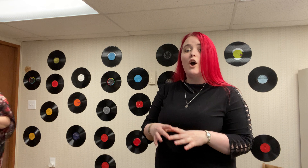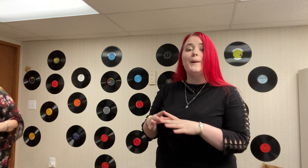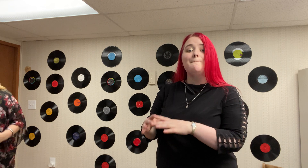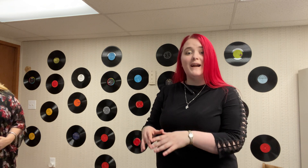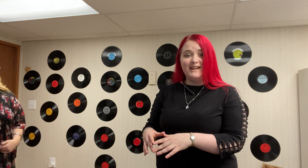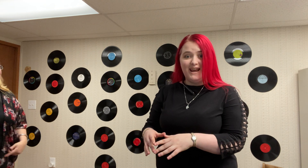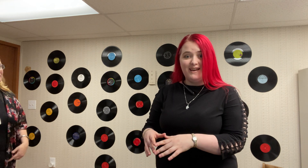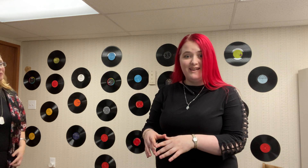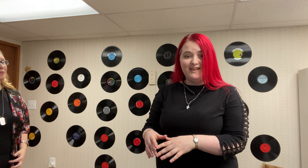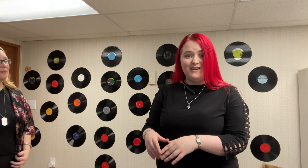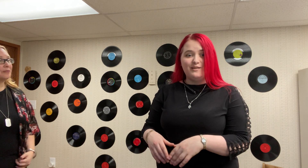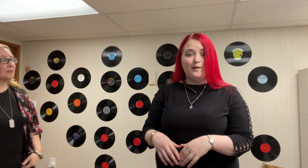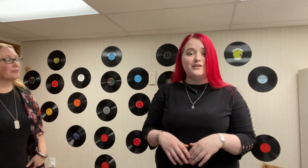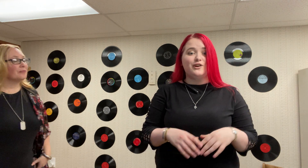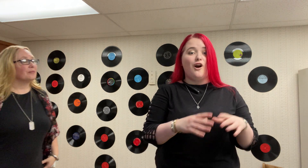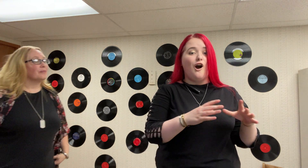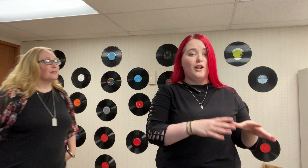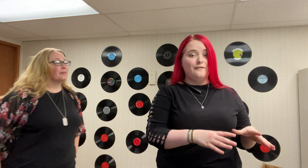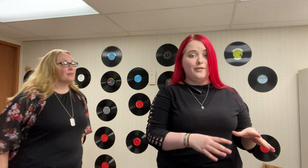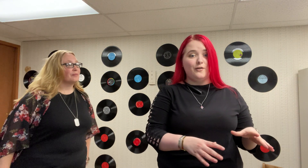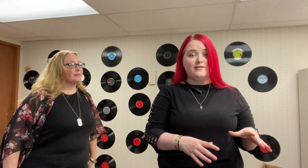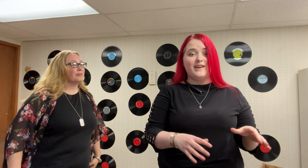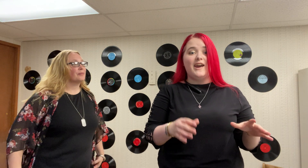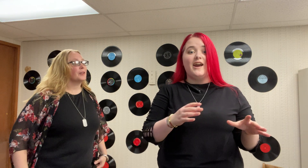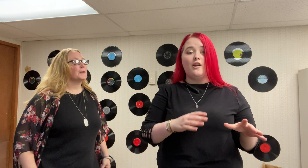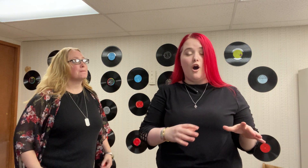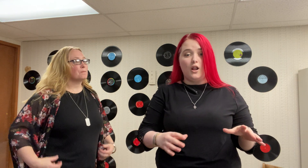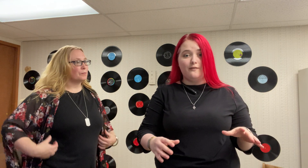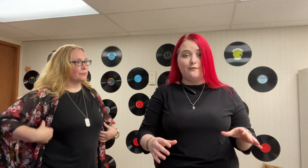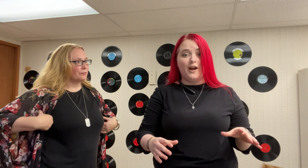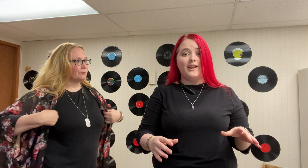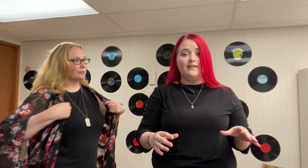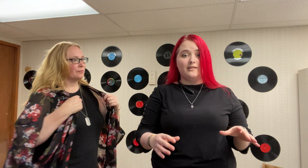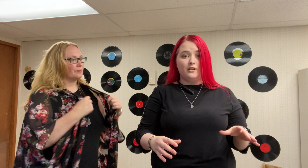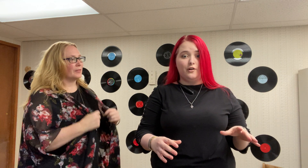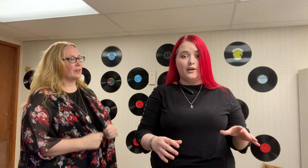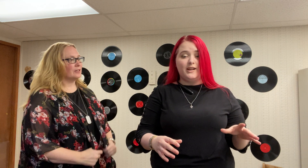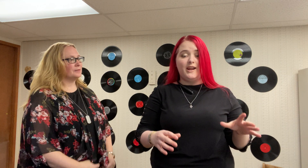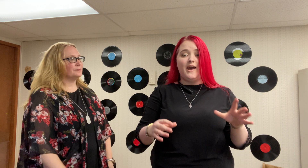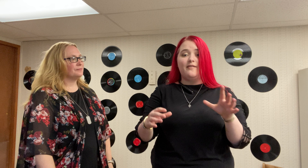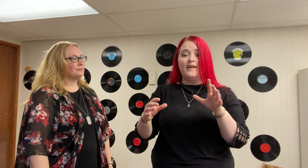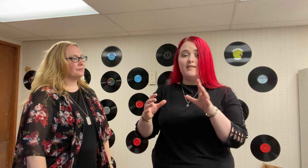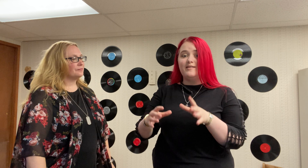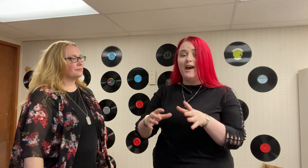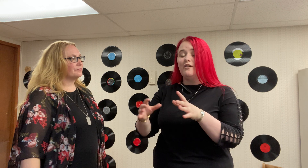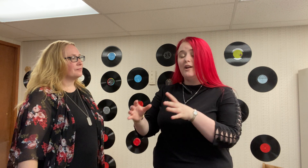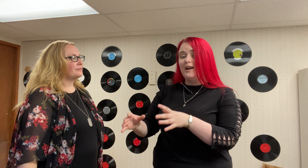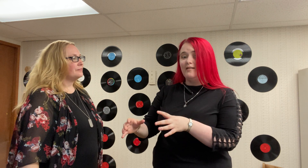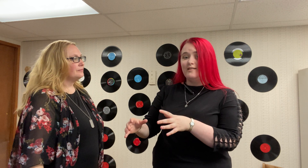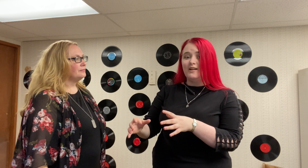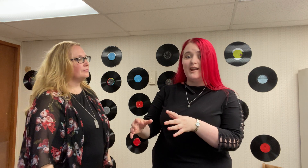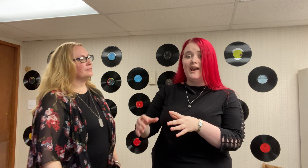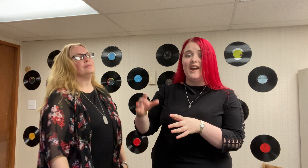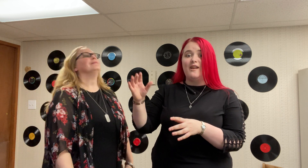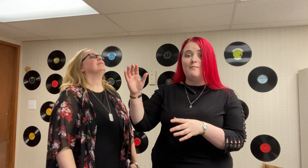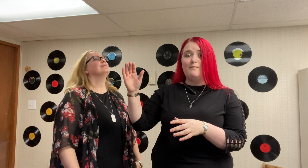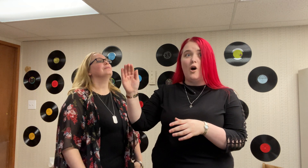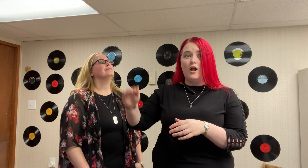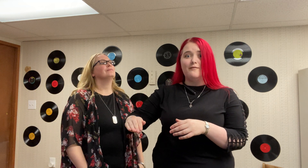on Monday. So I took all of Thursday and all of Friday to learn it, and then Saturday and Sunday and all of